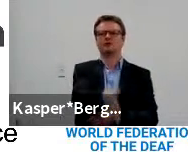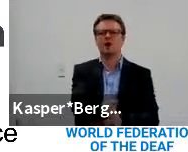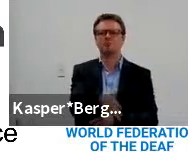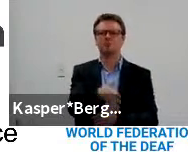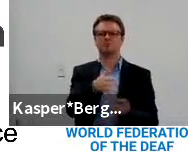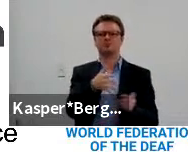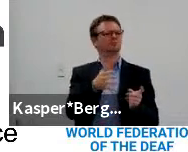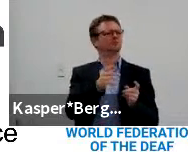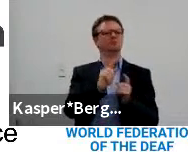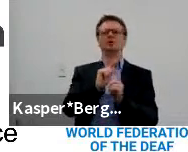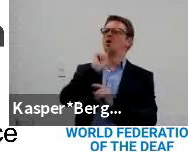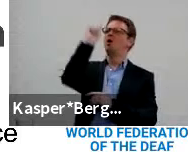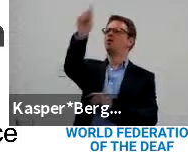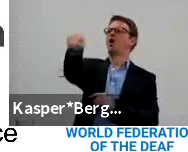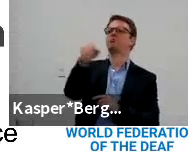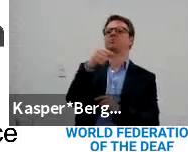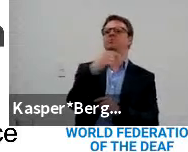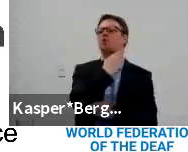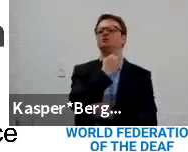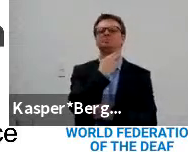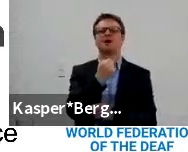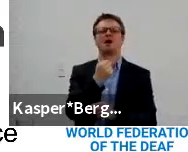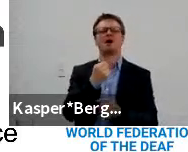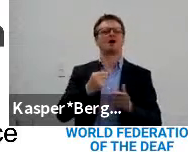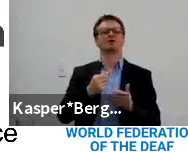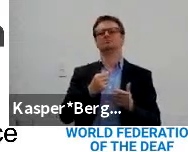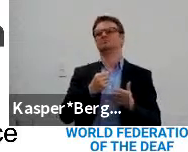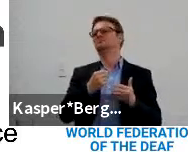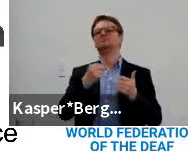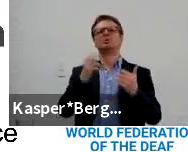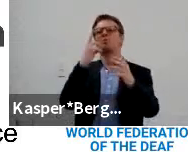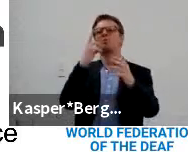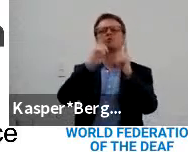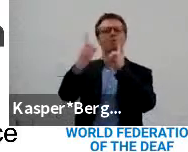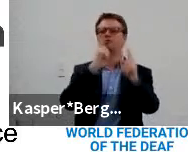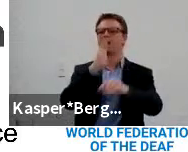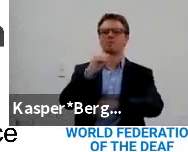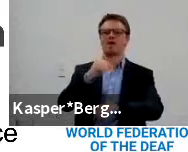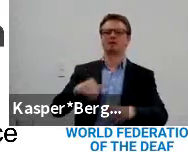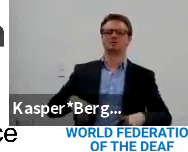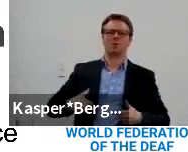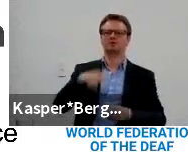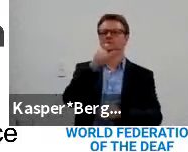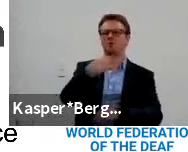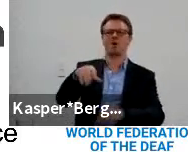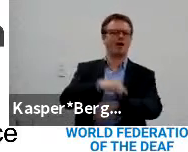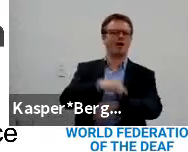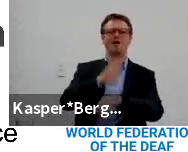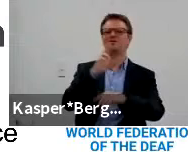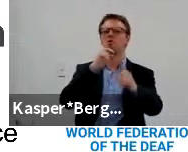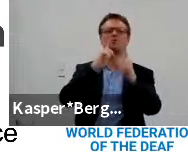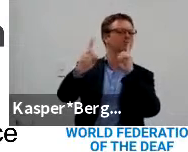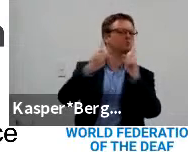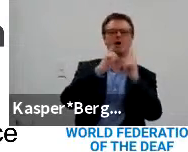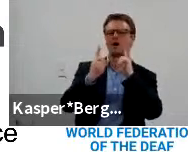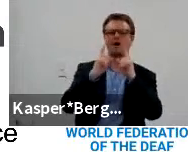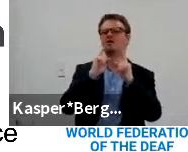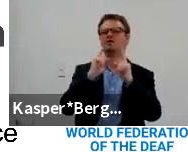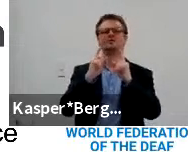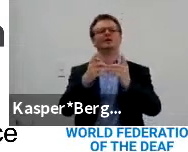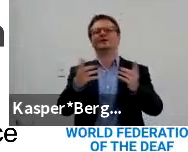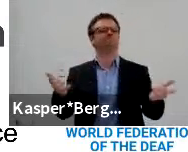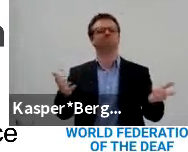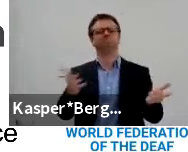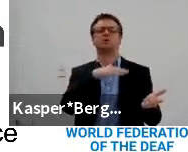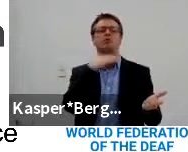The person just died. They started throwing up blood. They went to the hospital. They couldn't communicate with the healthcare professional,